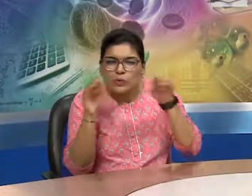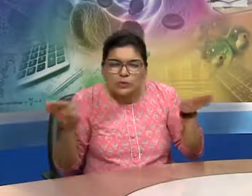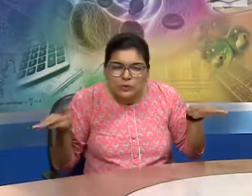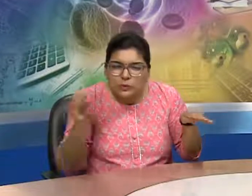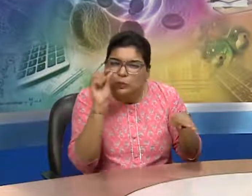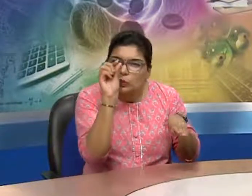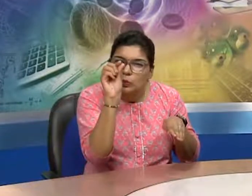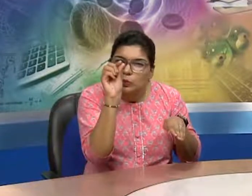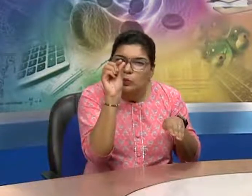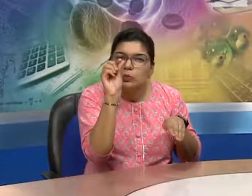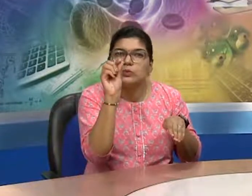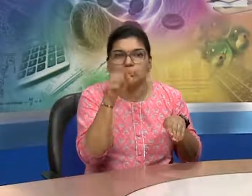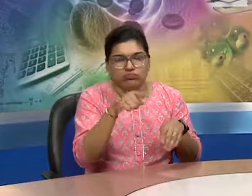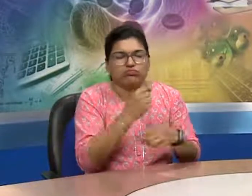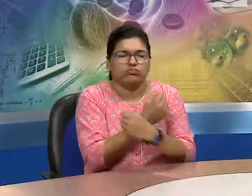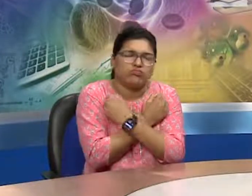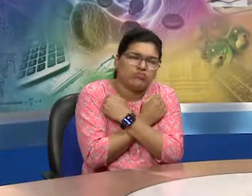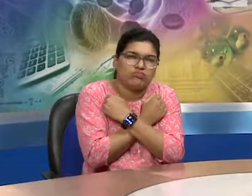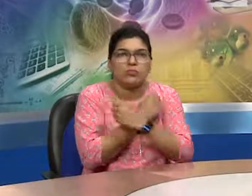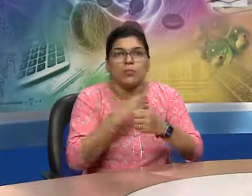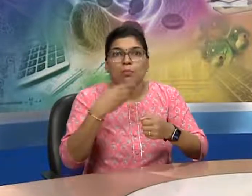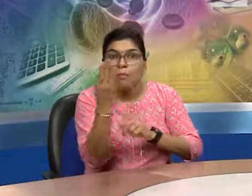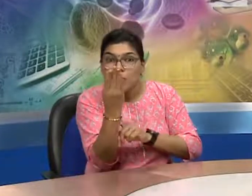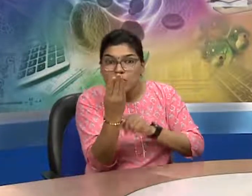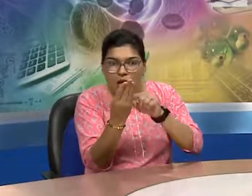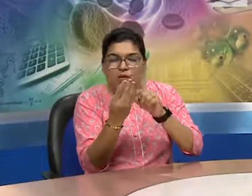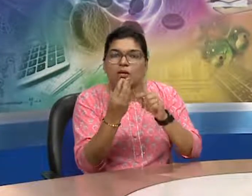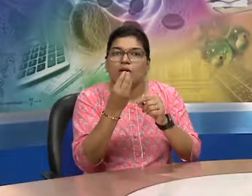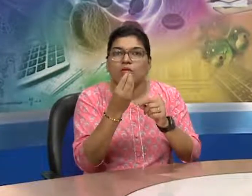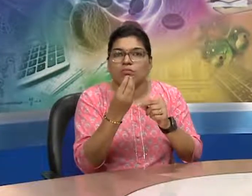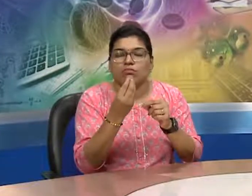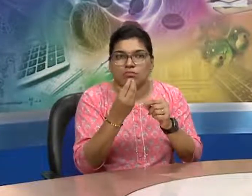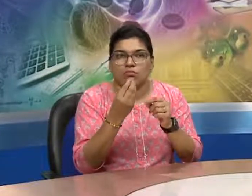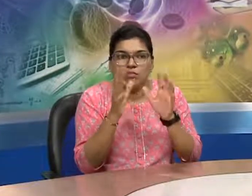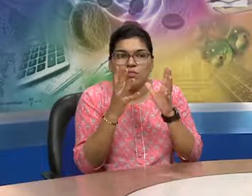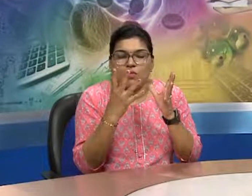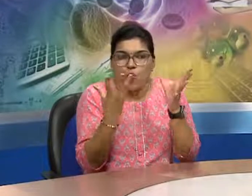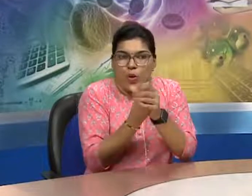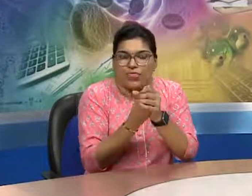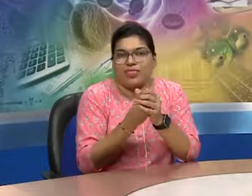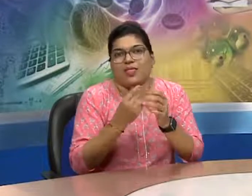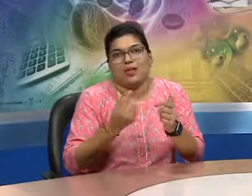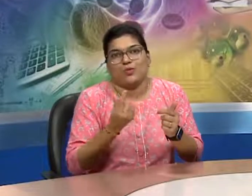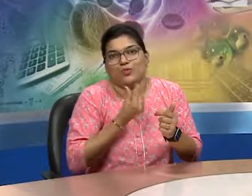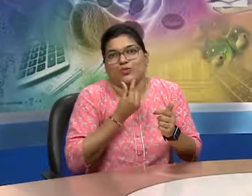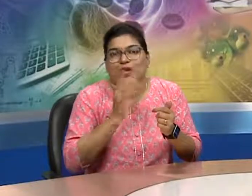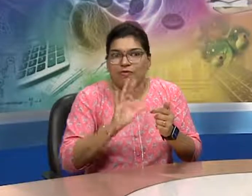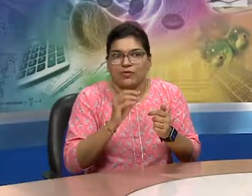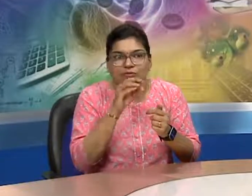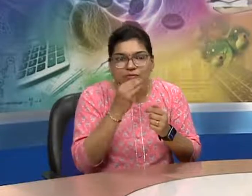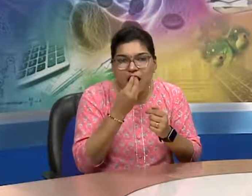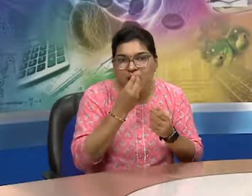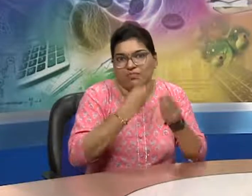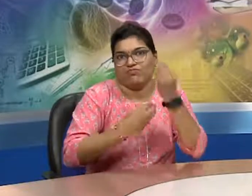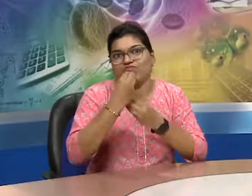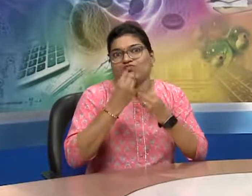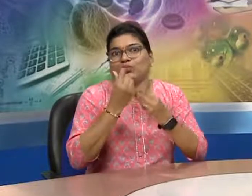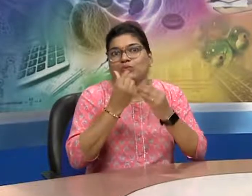a habitat of several insects, whereas each insect has different niche. Like